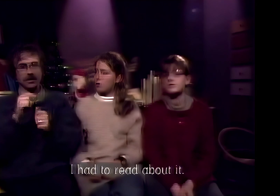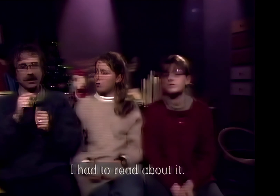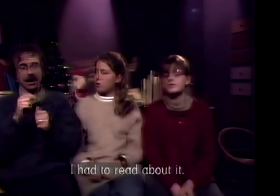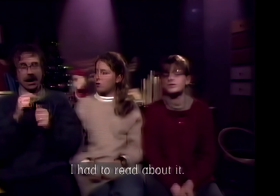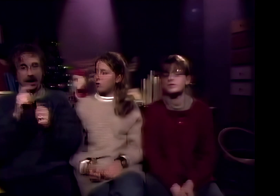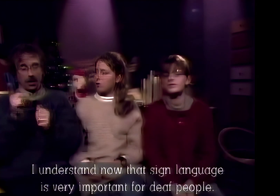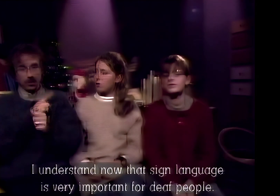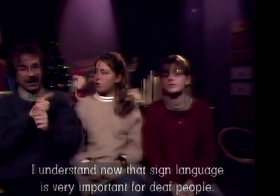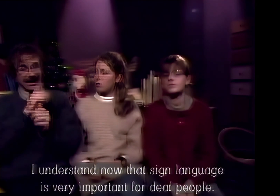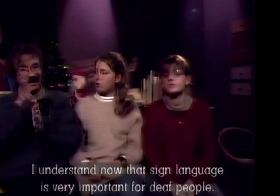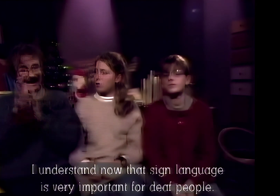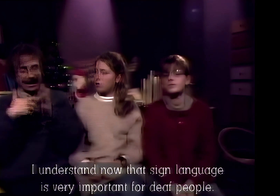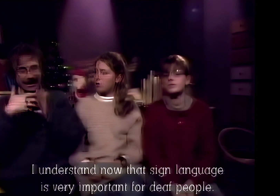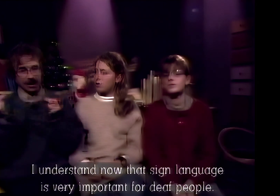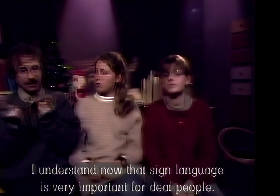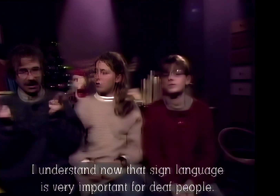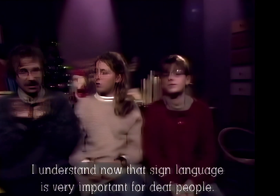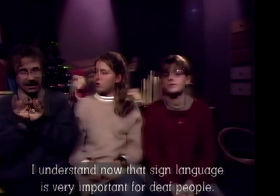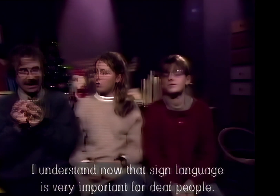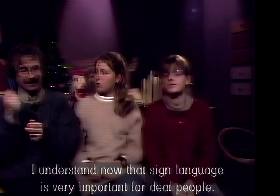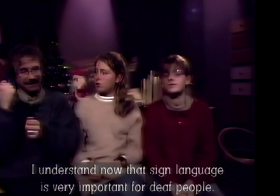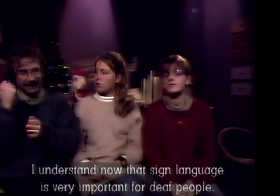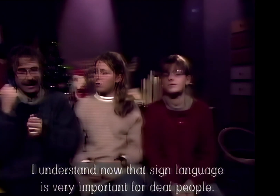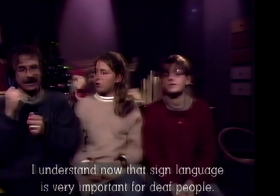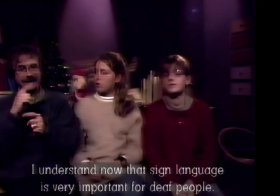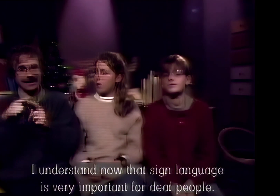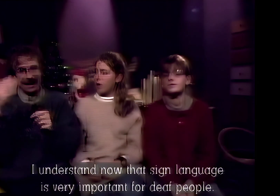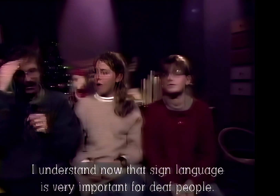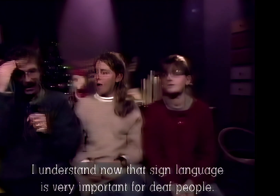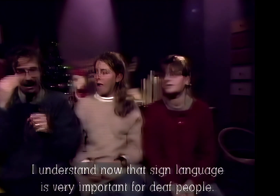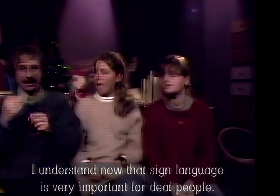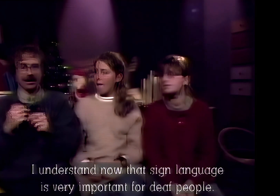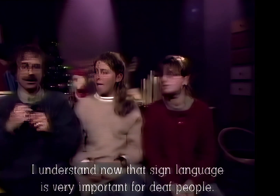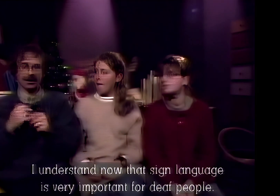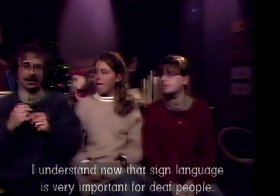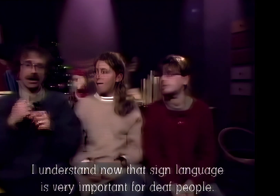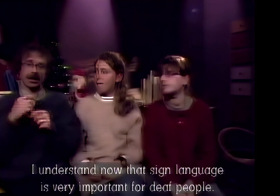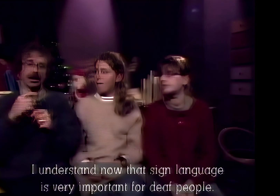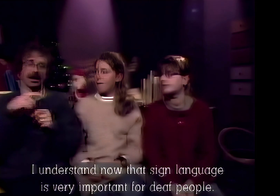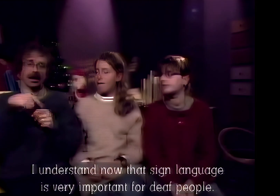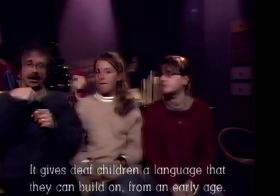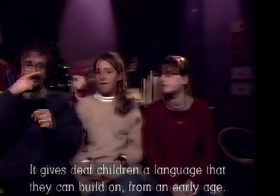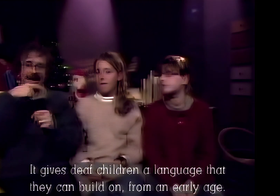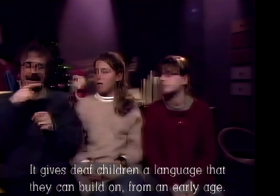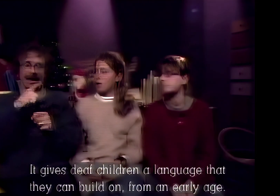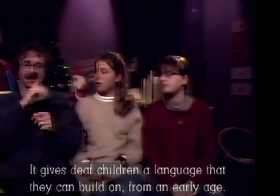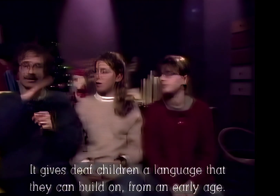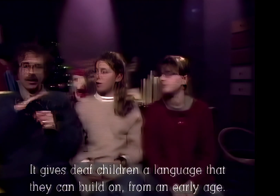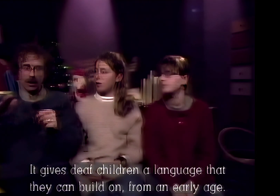to read about it. And I understand now that sign language is very important for deaf